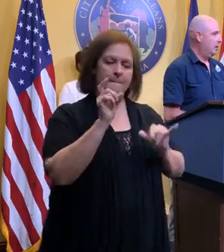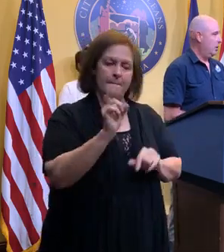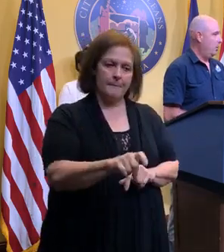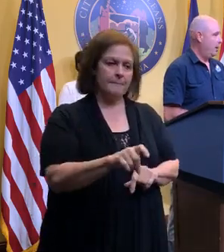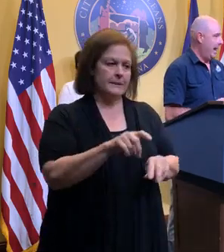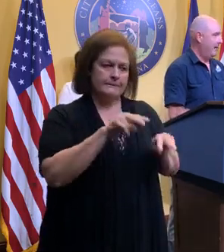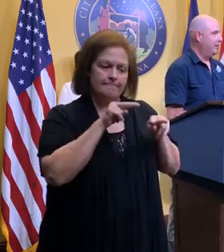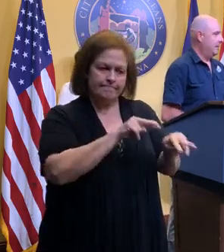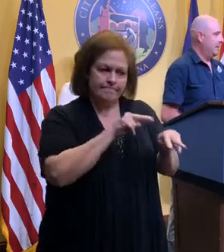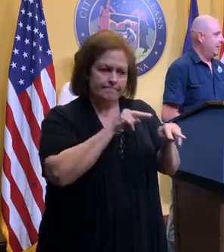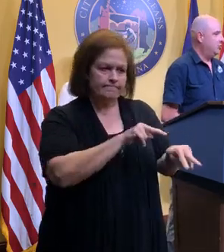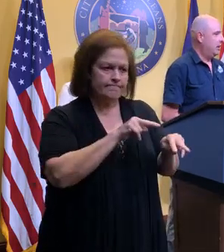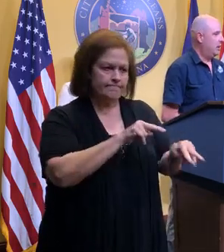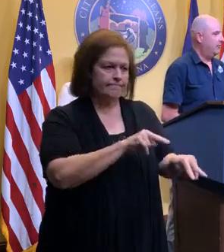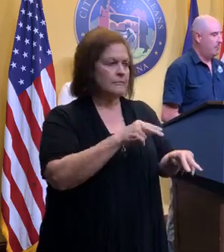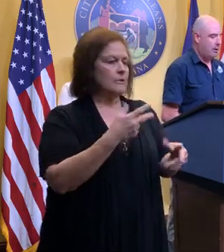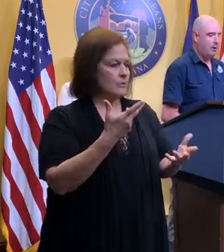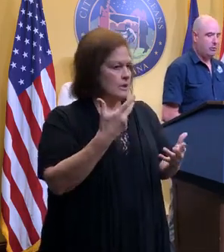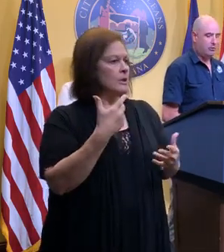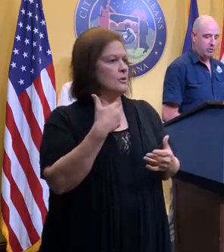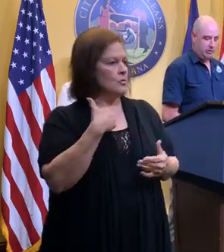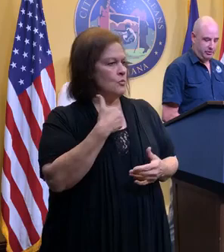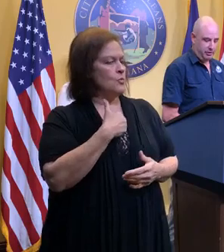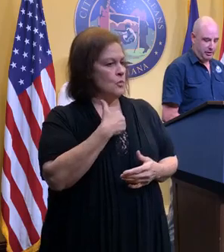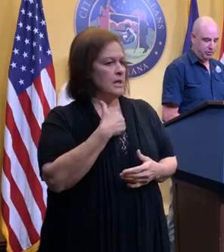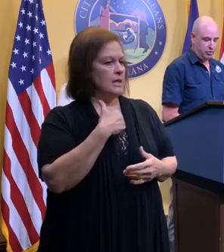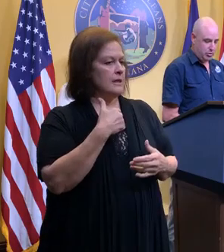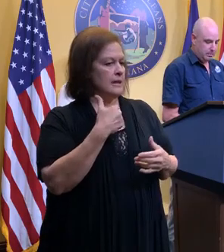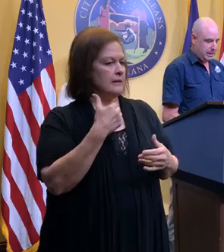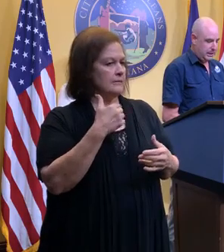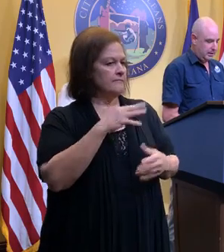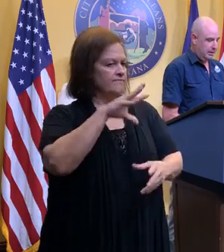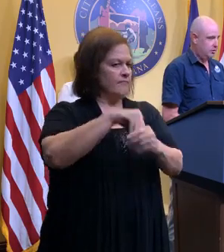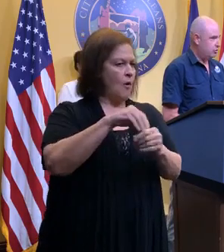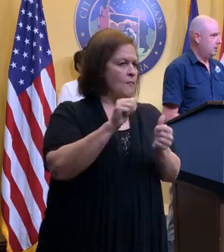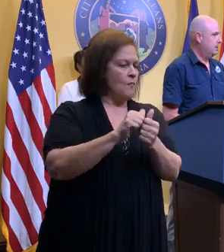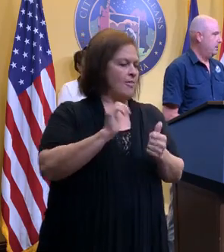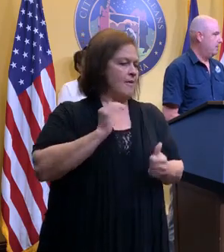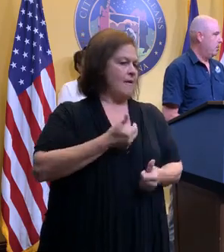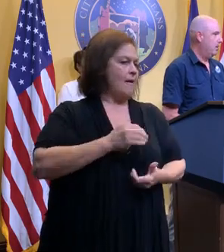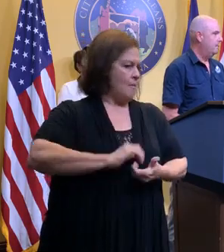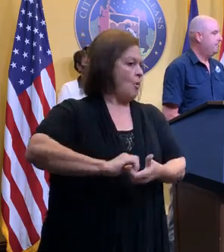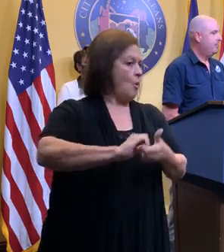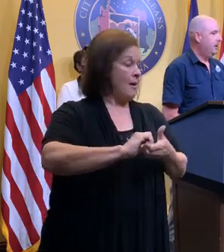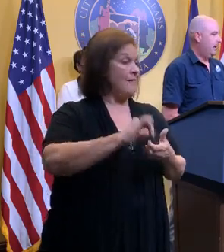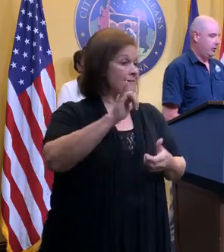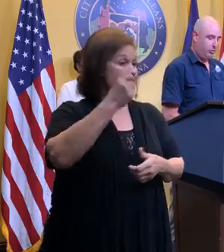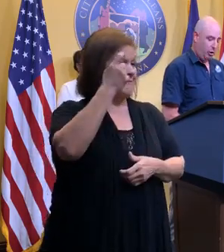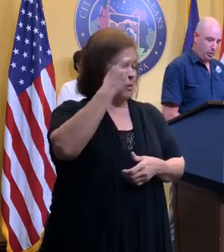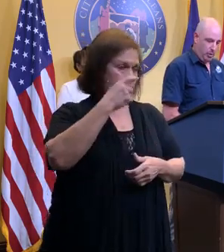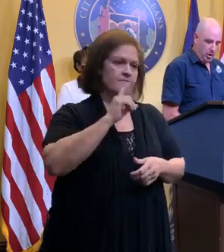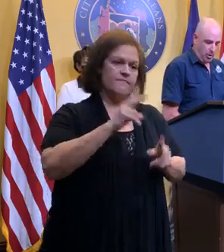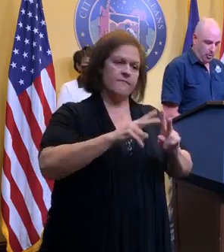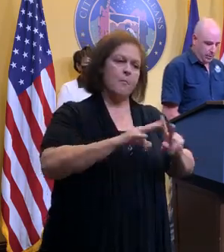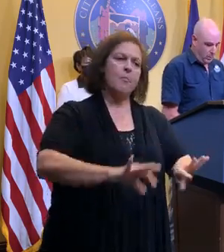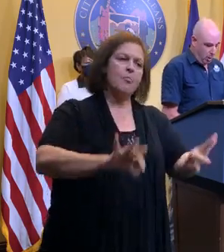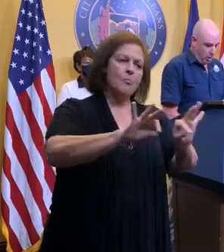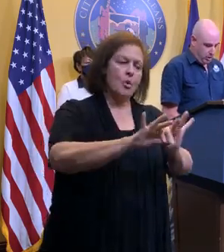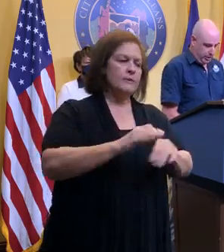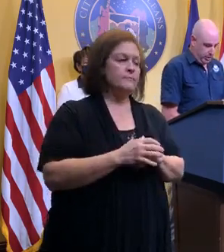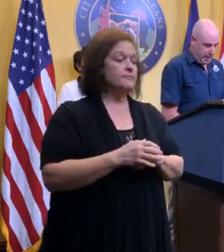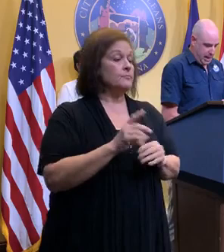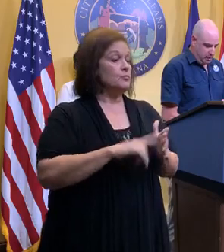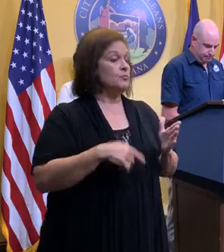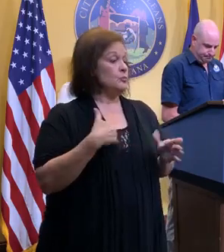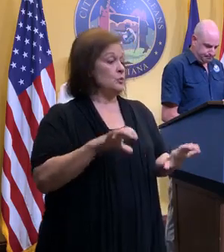closely, you know, we have the engagement of our partners, which is extremely, extremely important. And so really